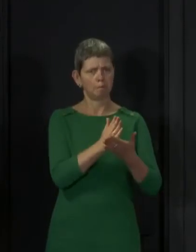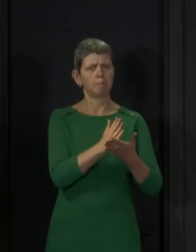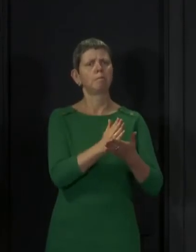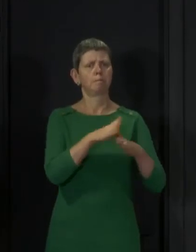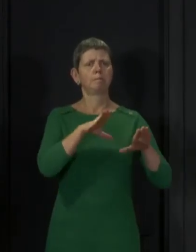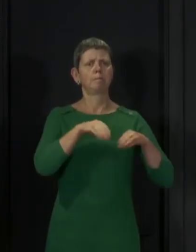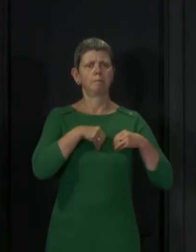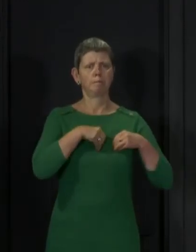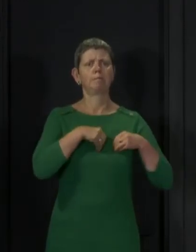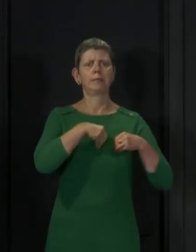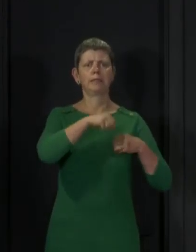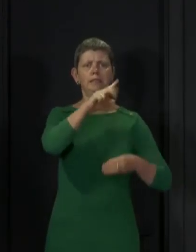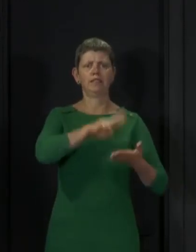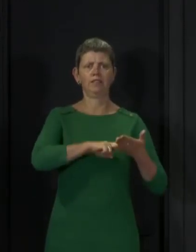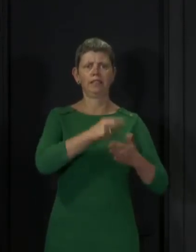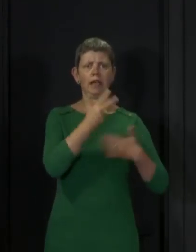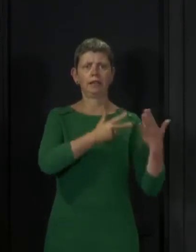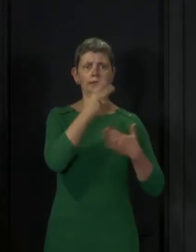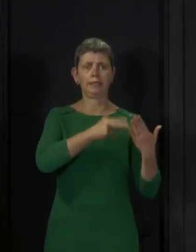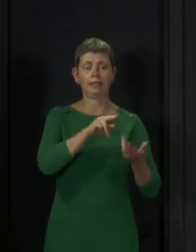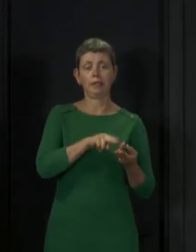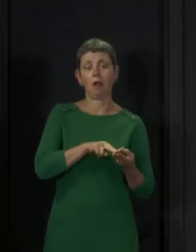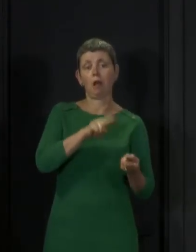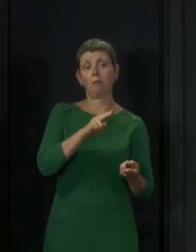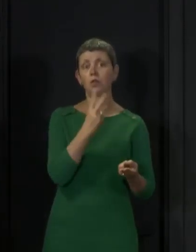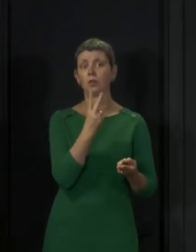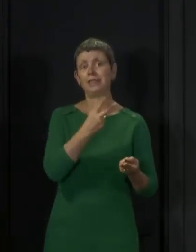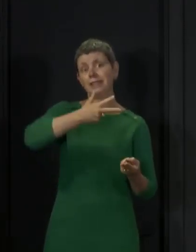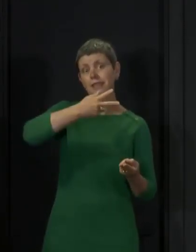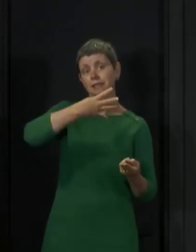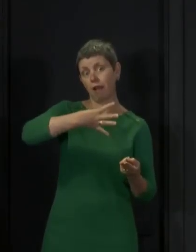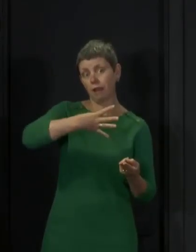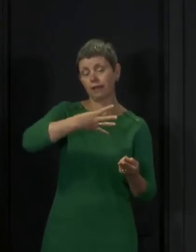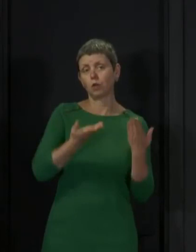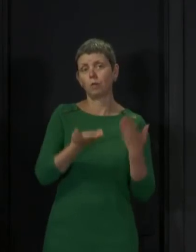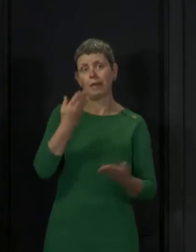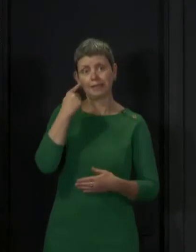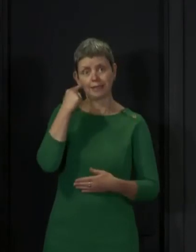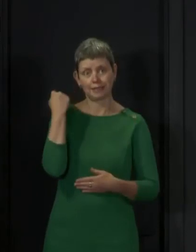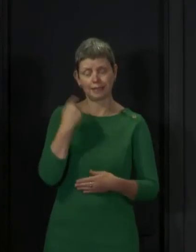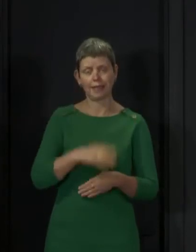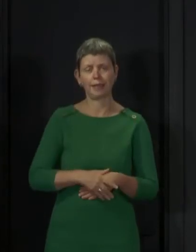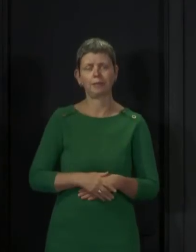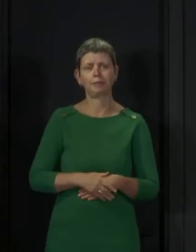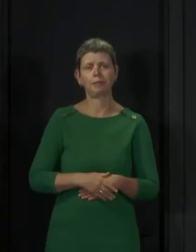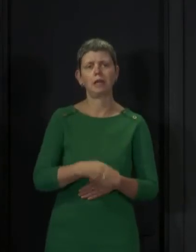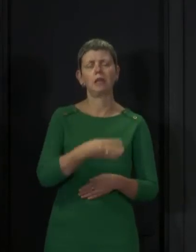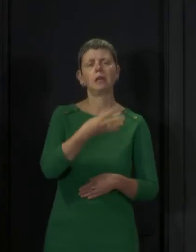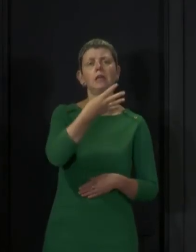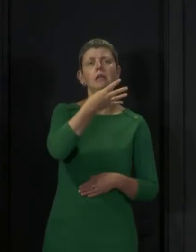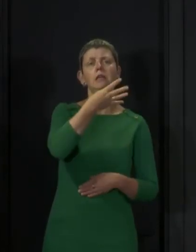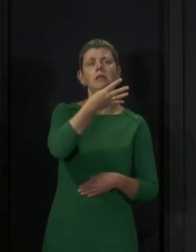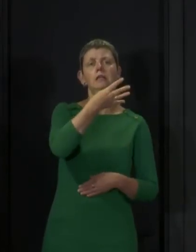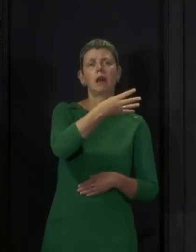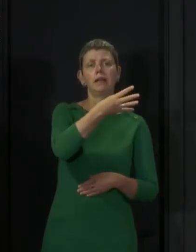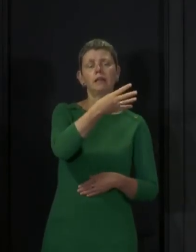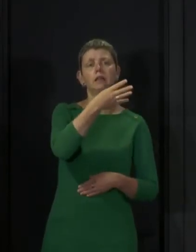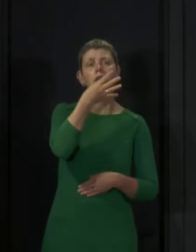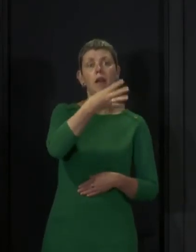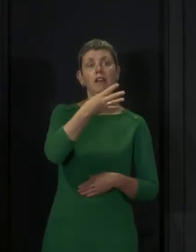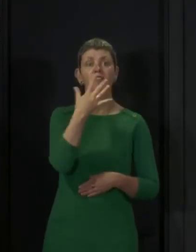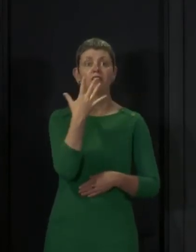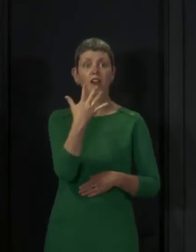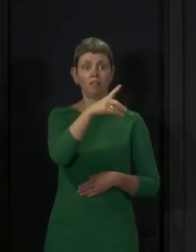which is an increase of 29 from yesterday. A total of 995 patients